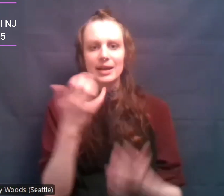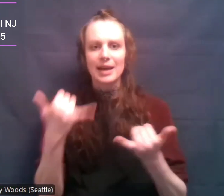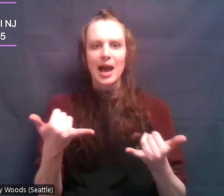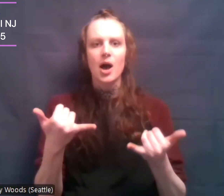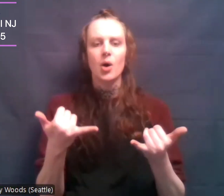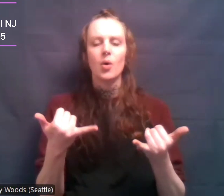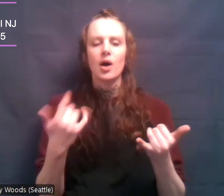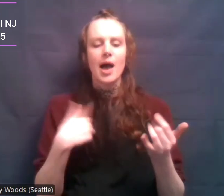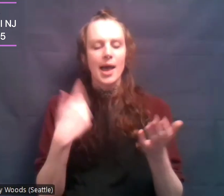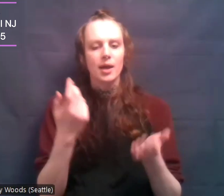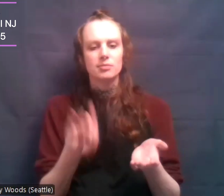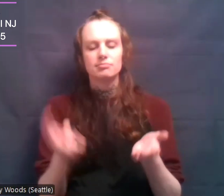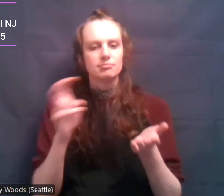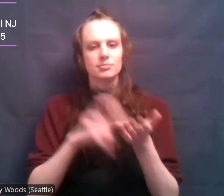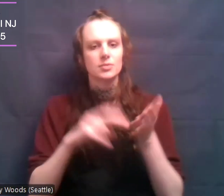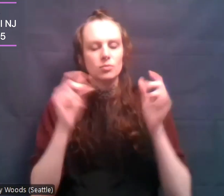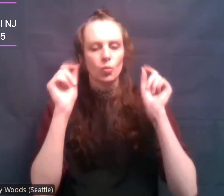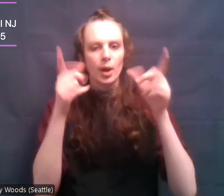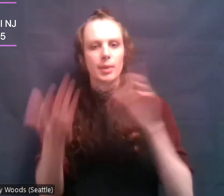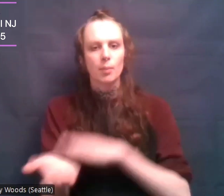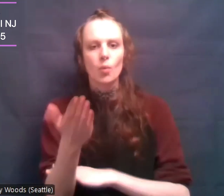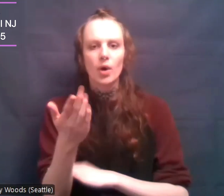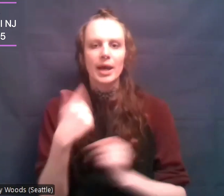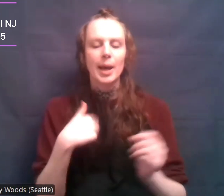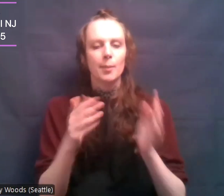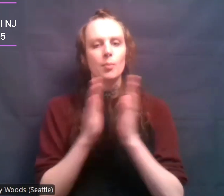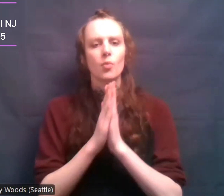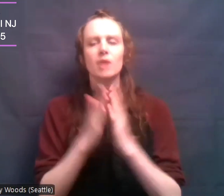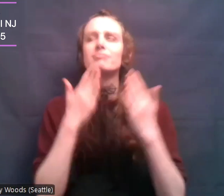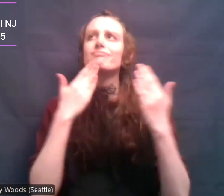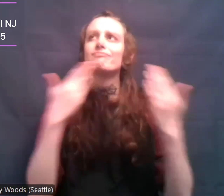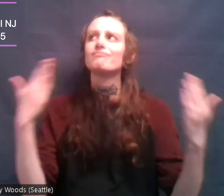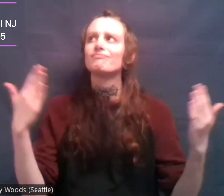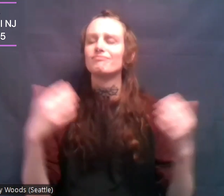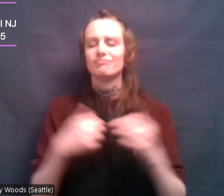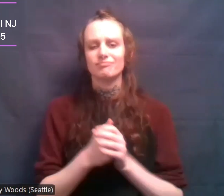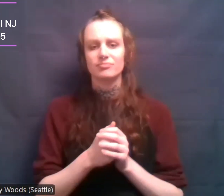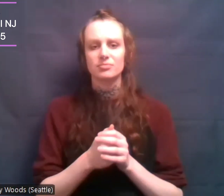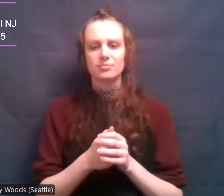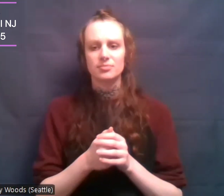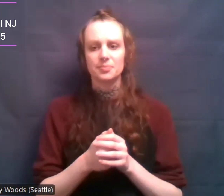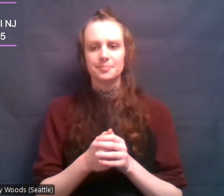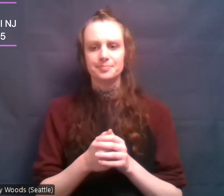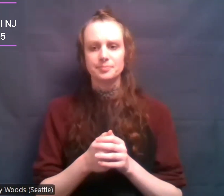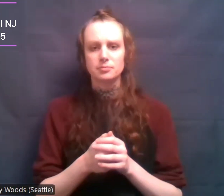of gratitude because, you know, I'm able to just